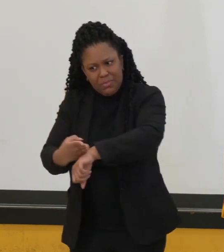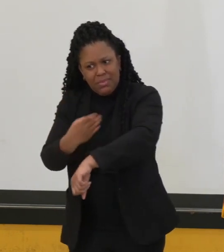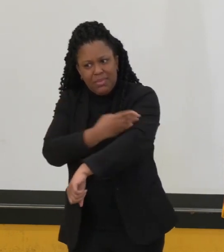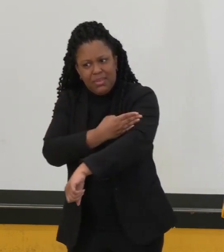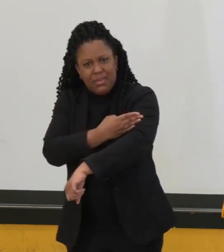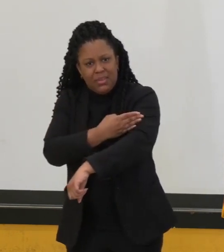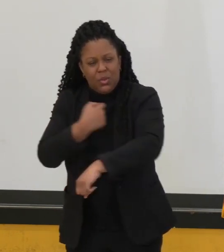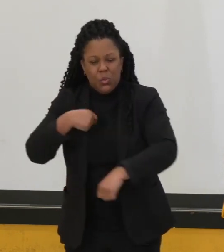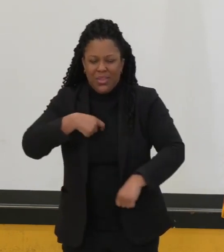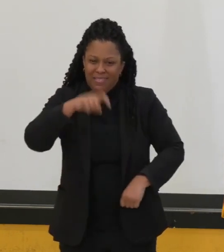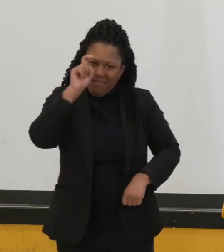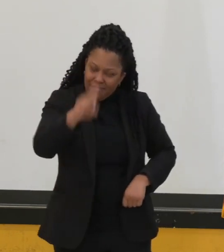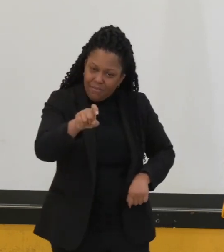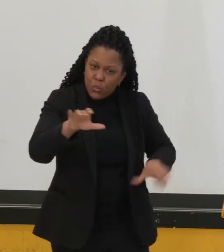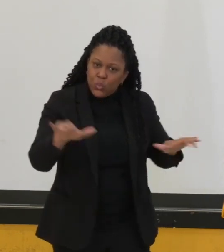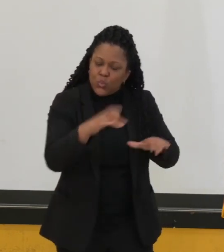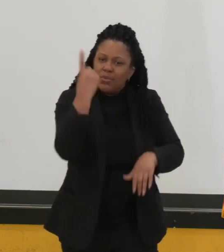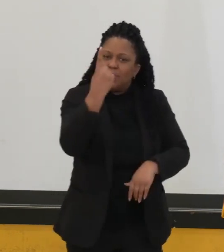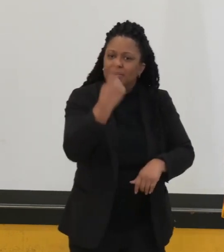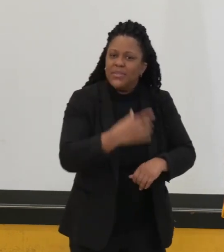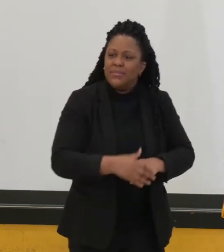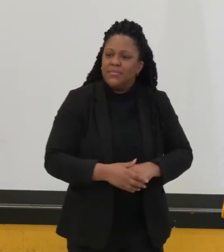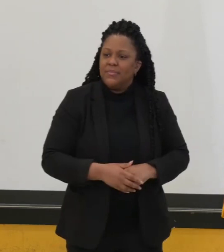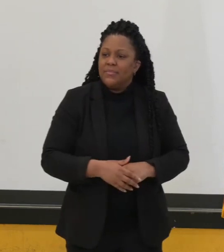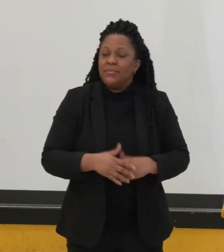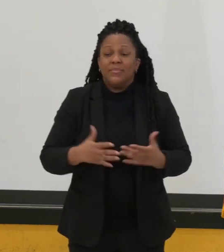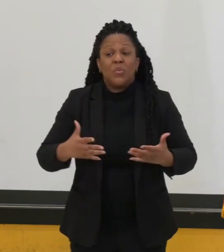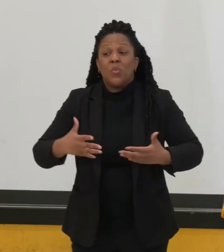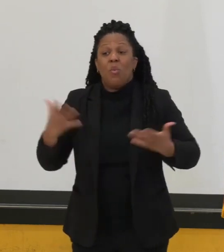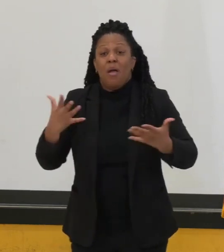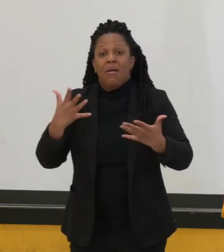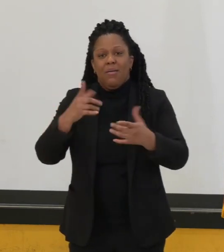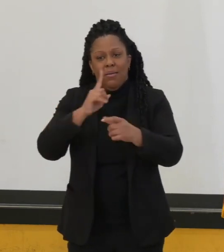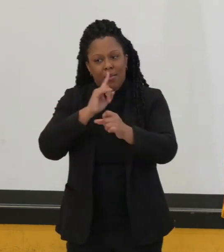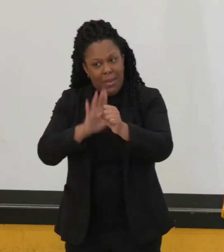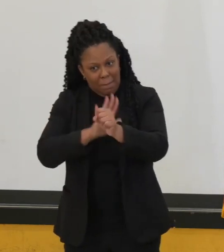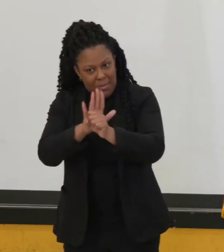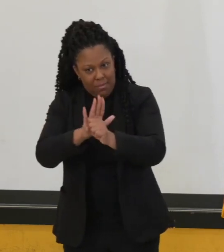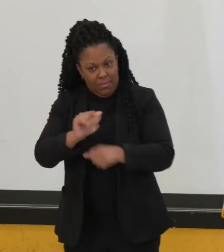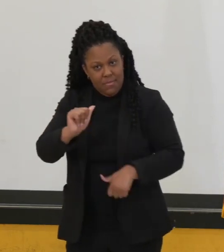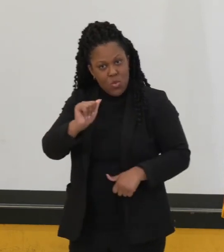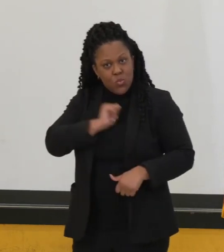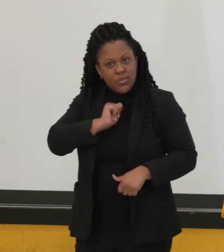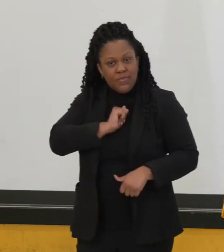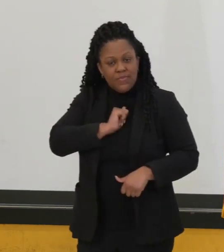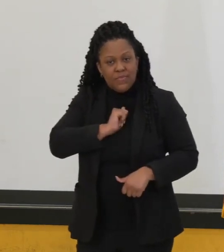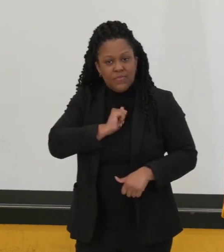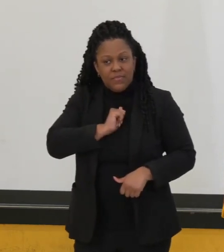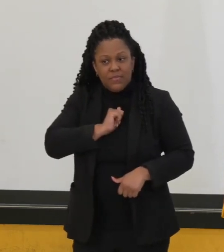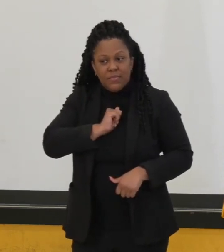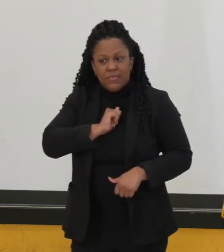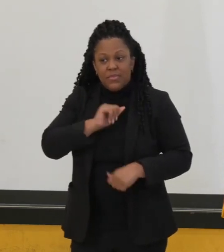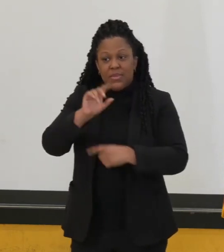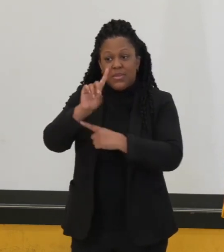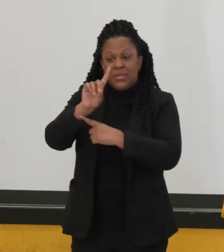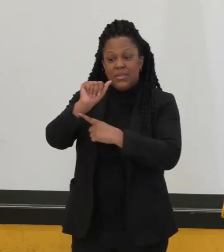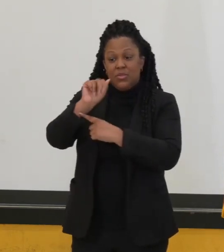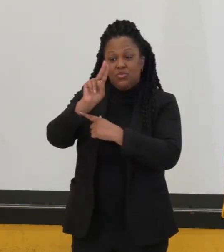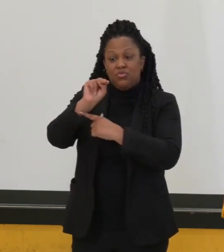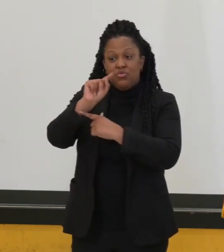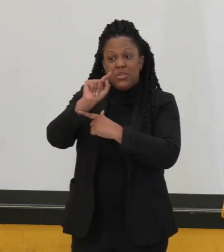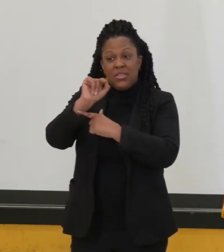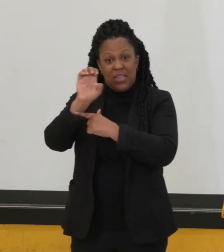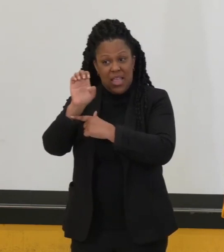ourselves to letting his name be the last one on our list. We have to ask ourselves